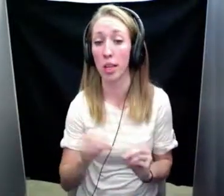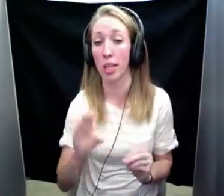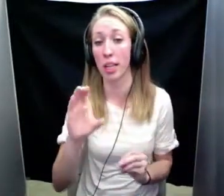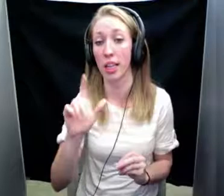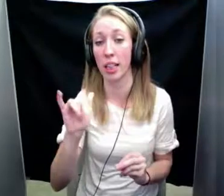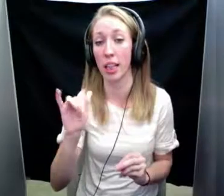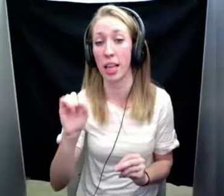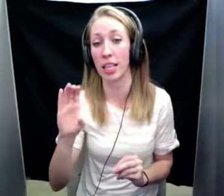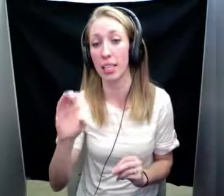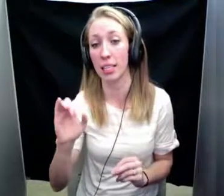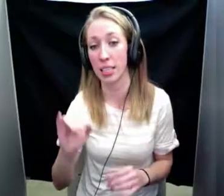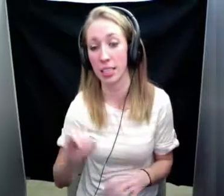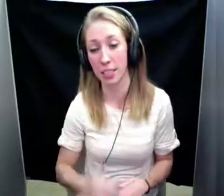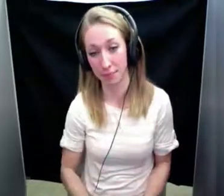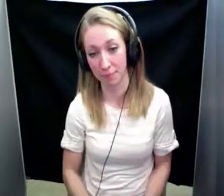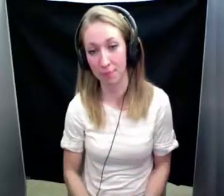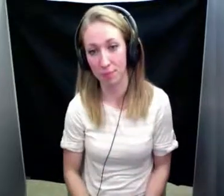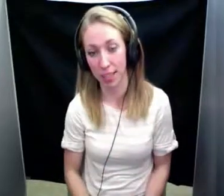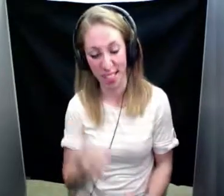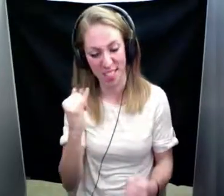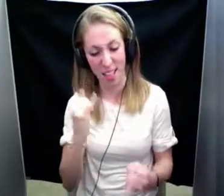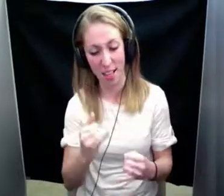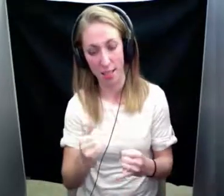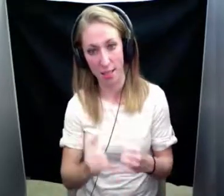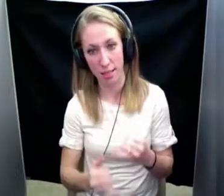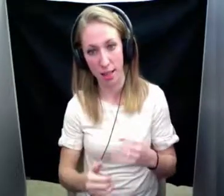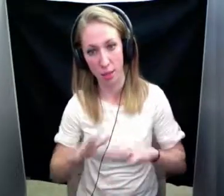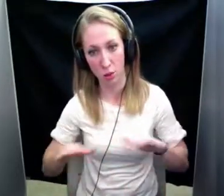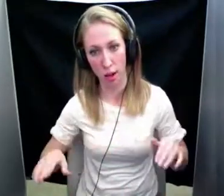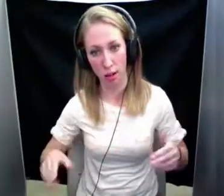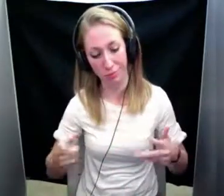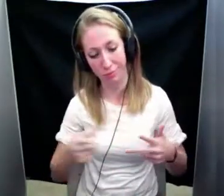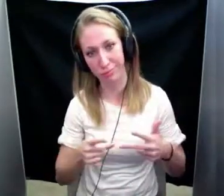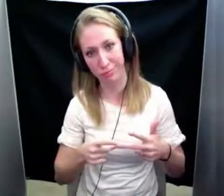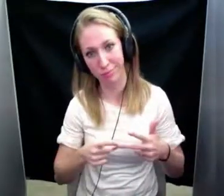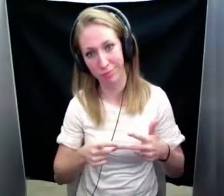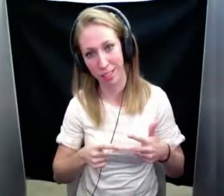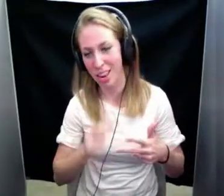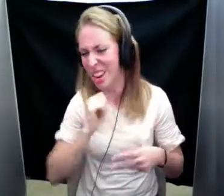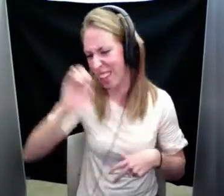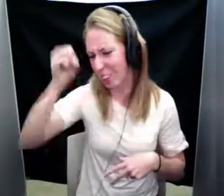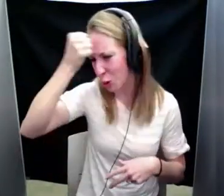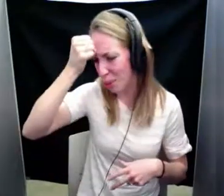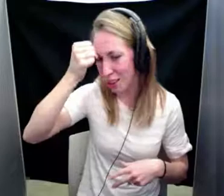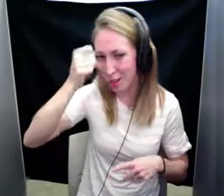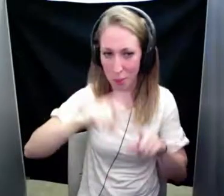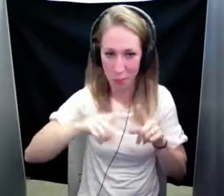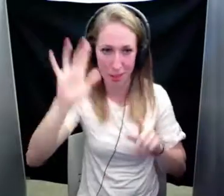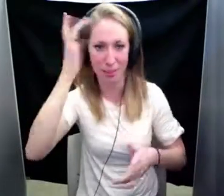of youngest kid. Everybody thinks he's stupid, and he turns out to figure it out.